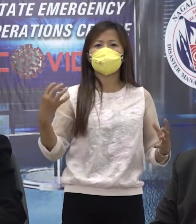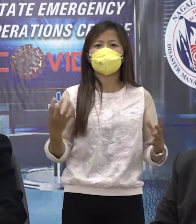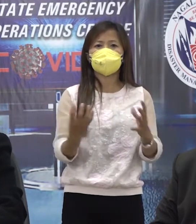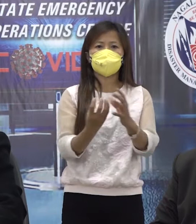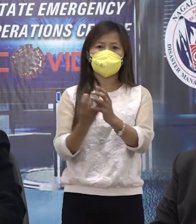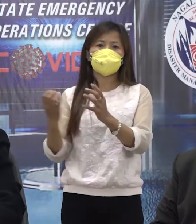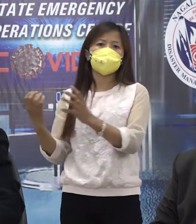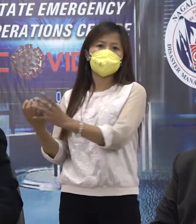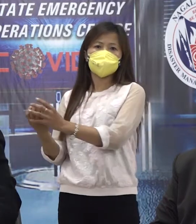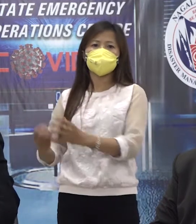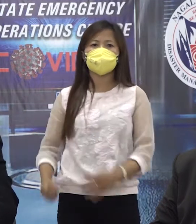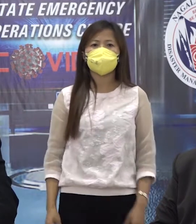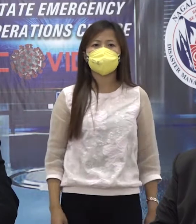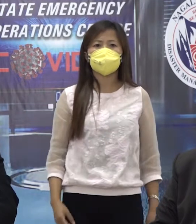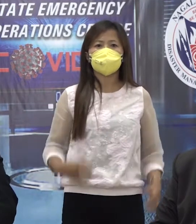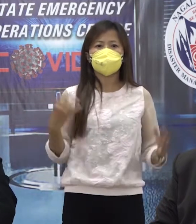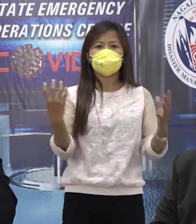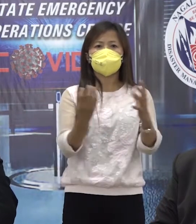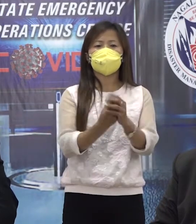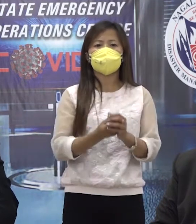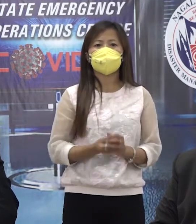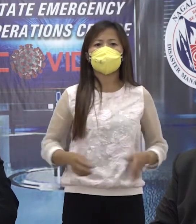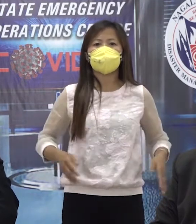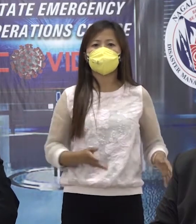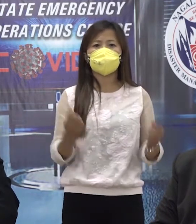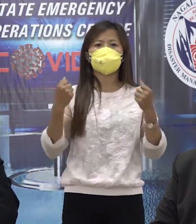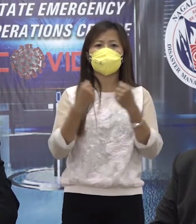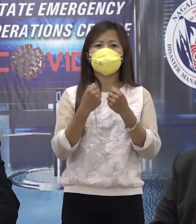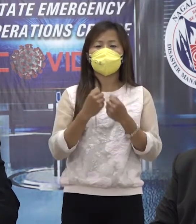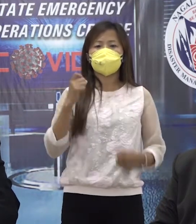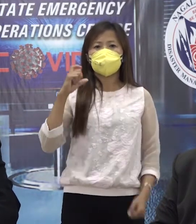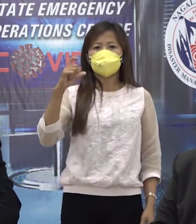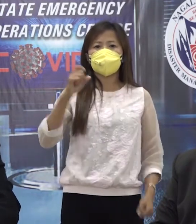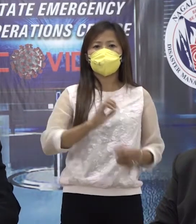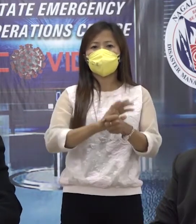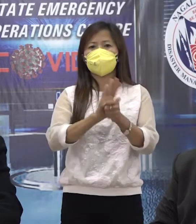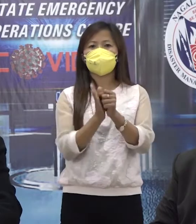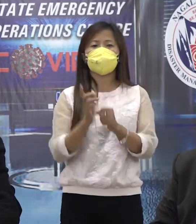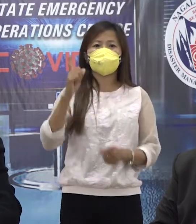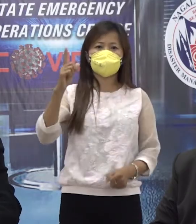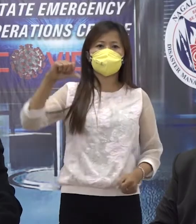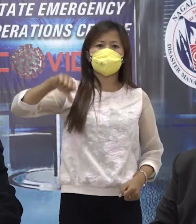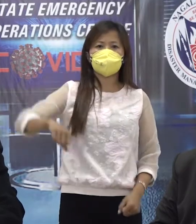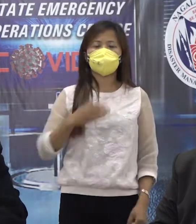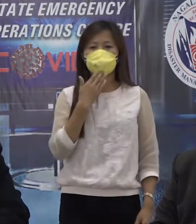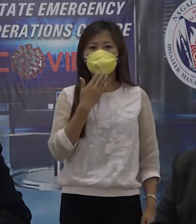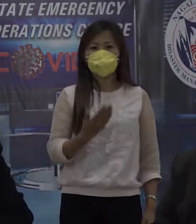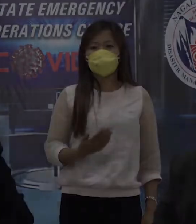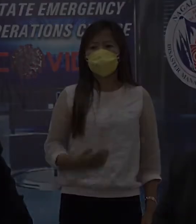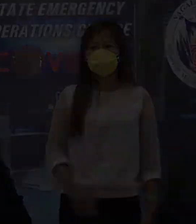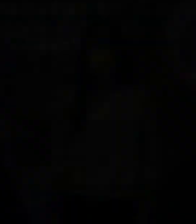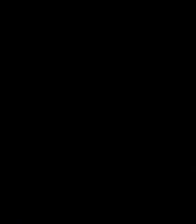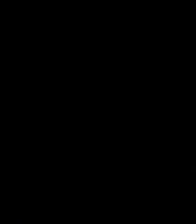clustering. Together, let us combat COVID-19. Thank you.